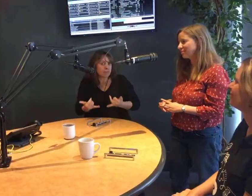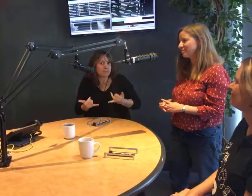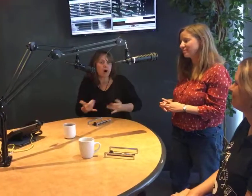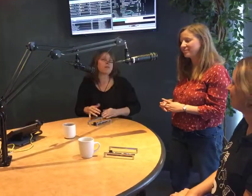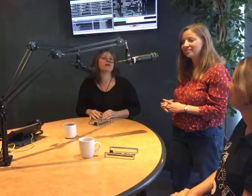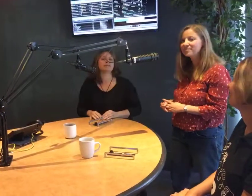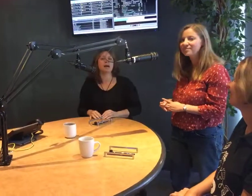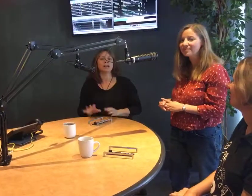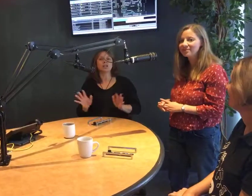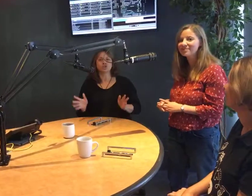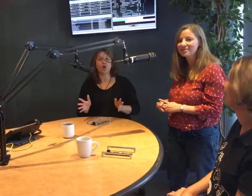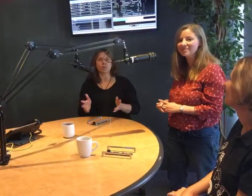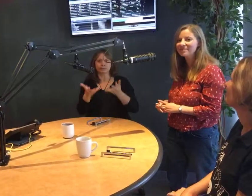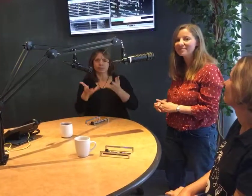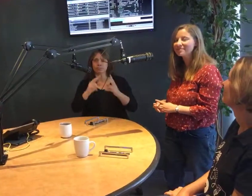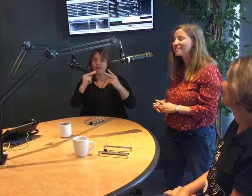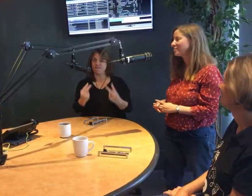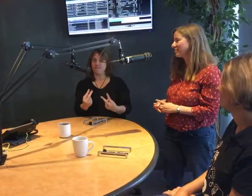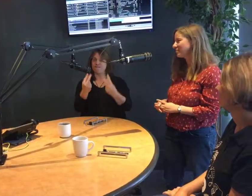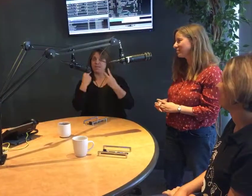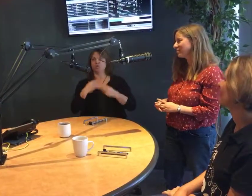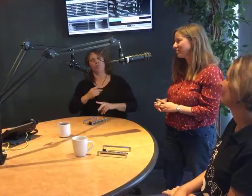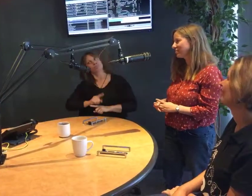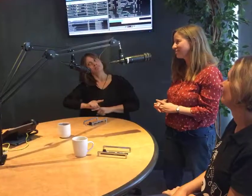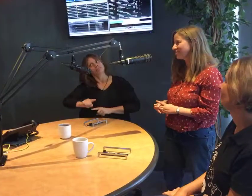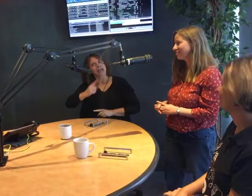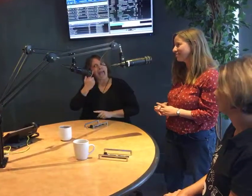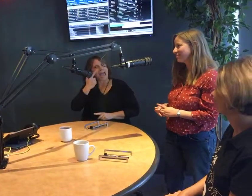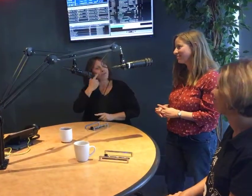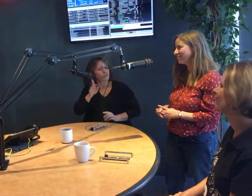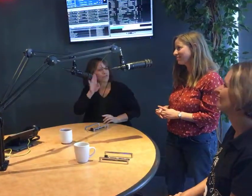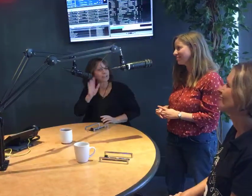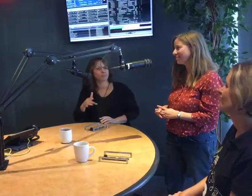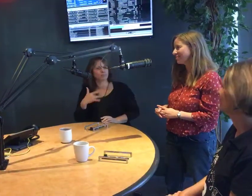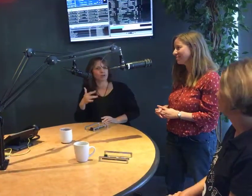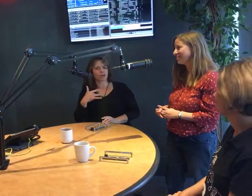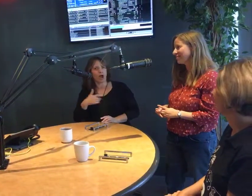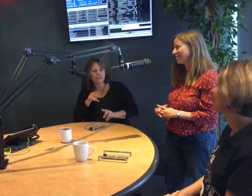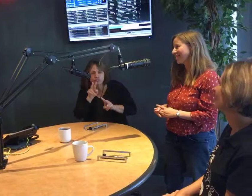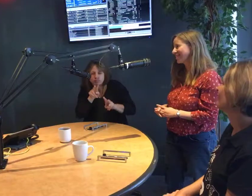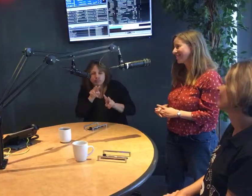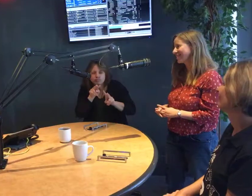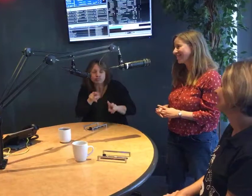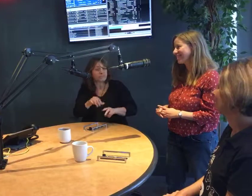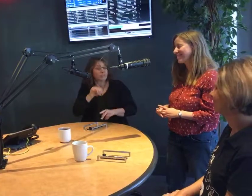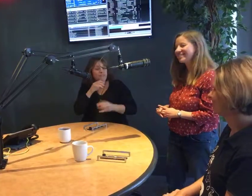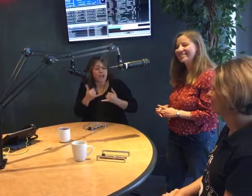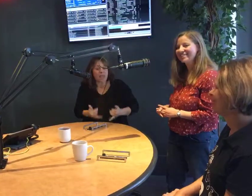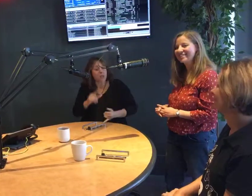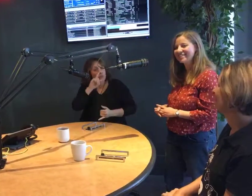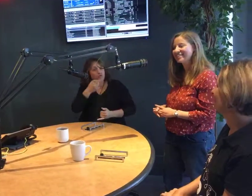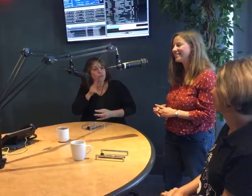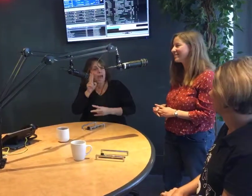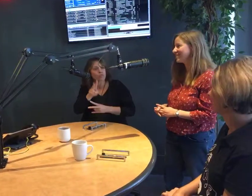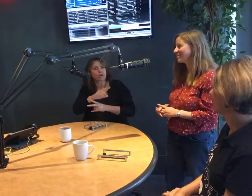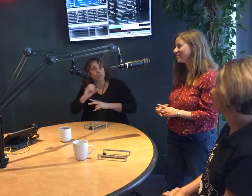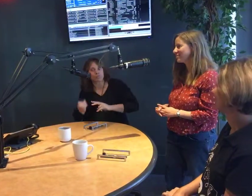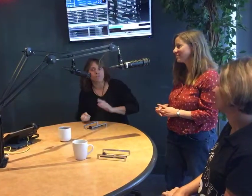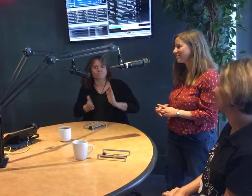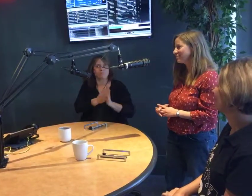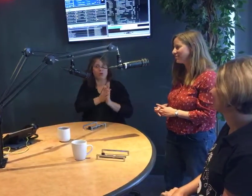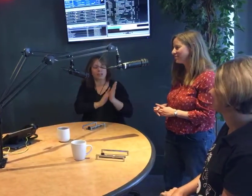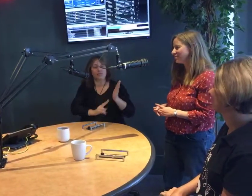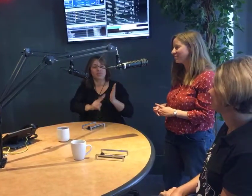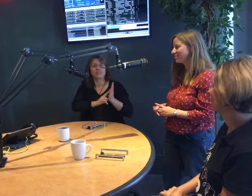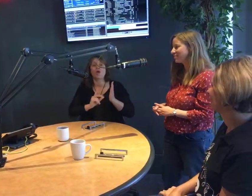visual aspect to what we're doing, and we would encourage you to check that out if you can. If you're not able to watch it at the moment, we will post that video there for you to